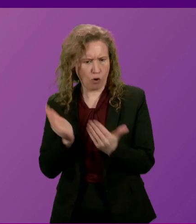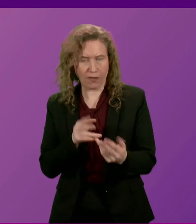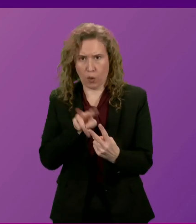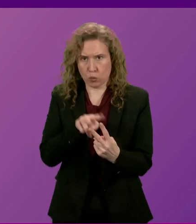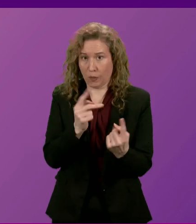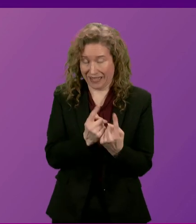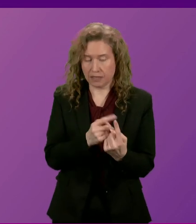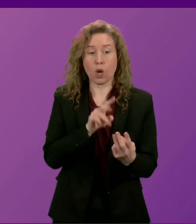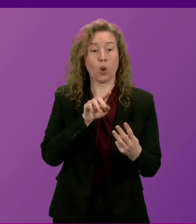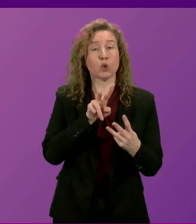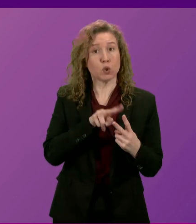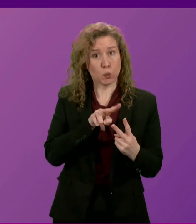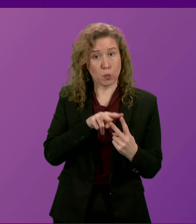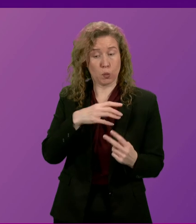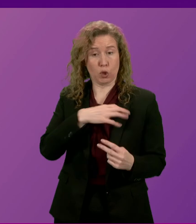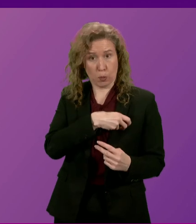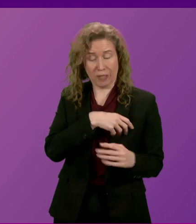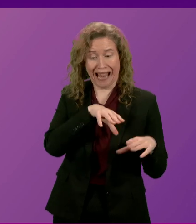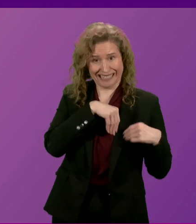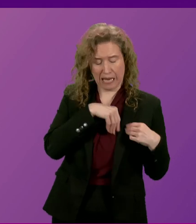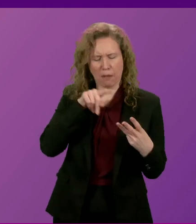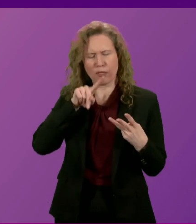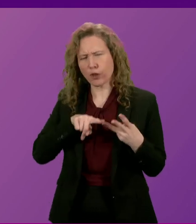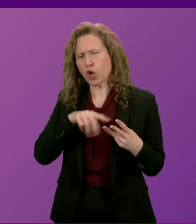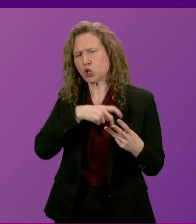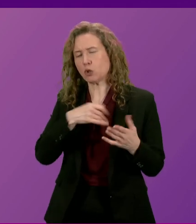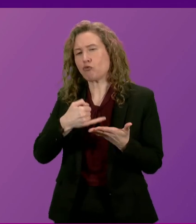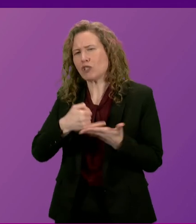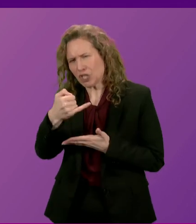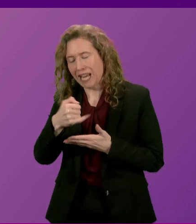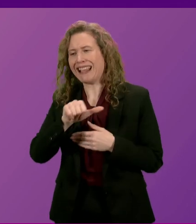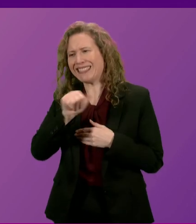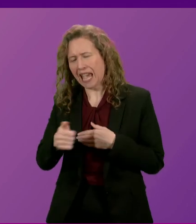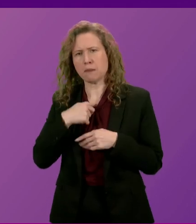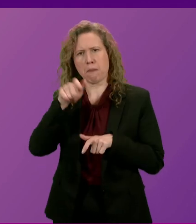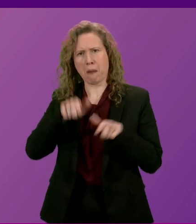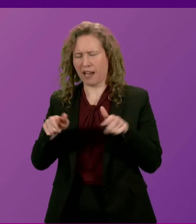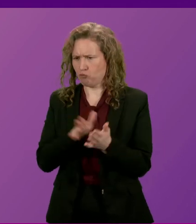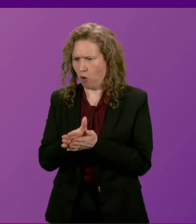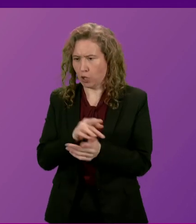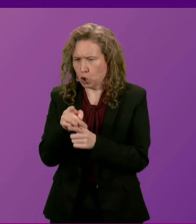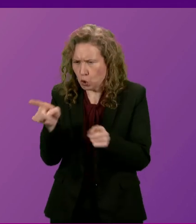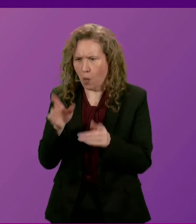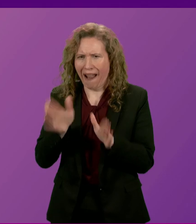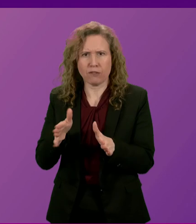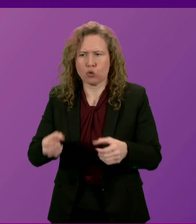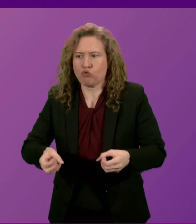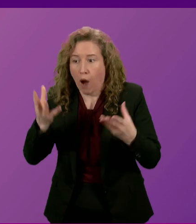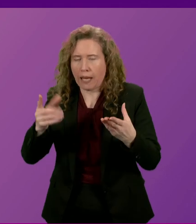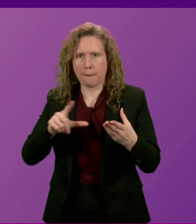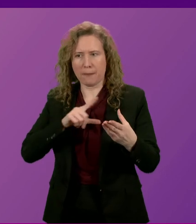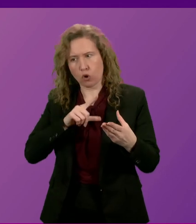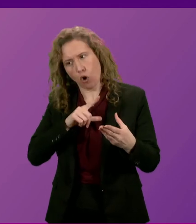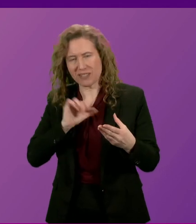to be accepted by two unions and rejected by a third, and then for my constituents to be singled out for treatment just because their